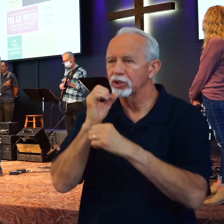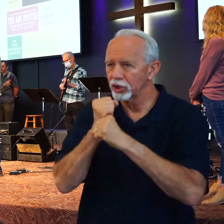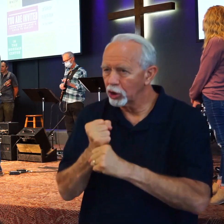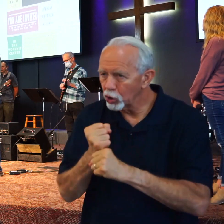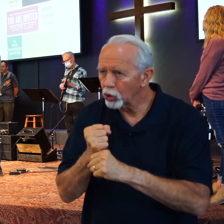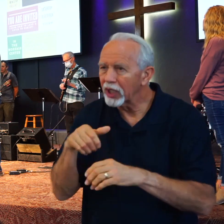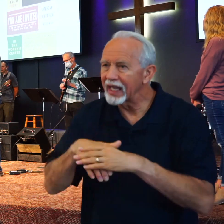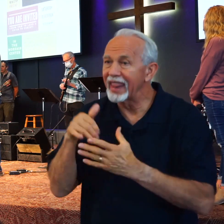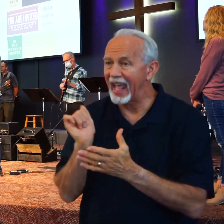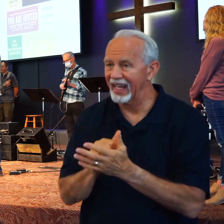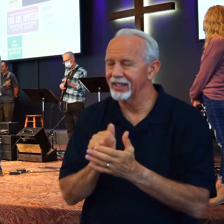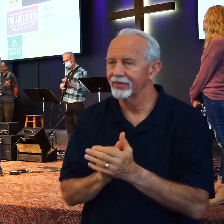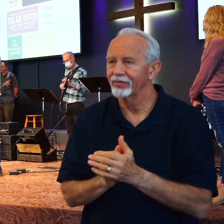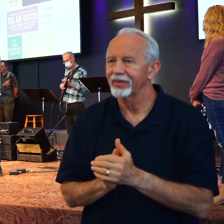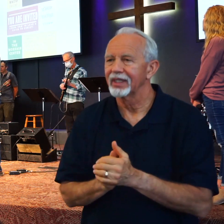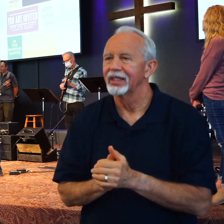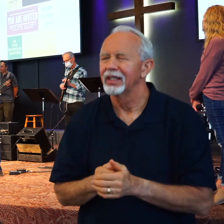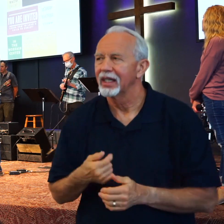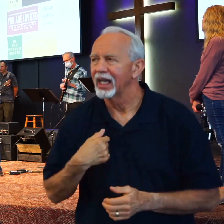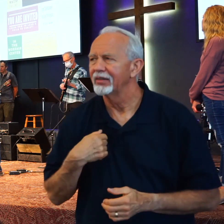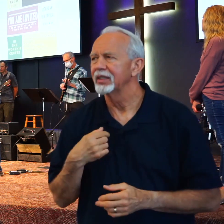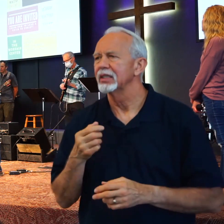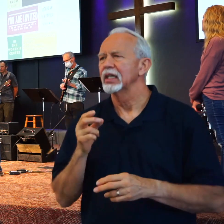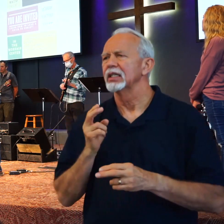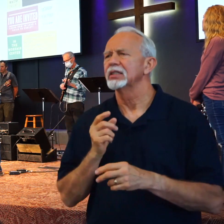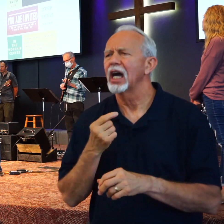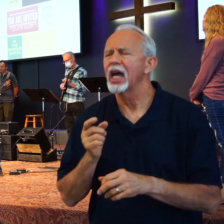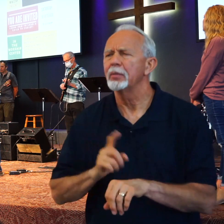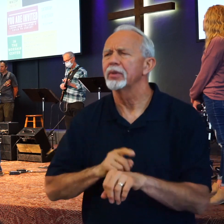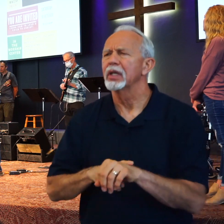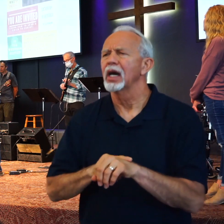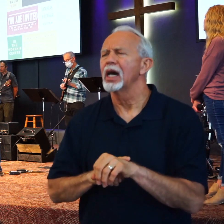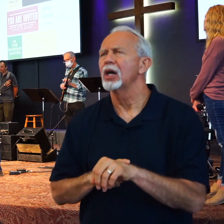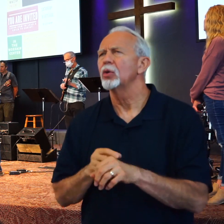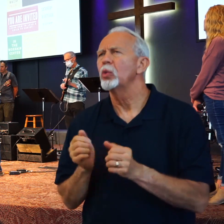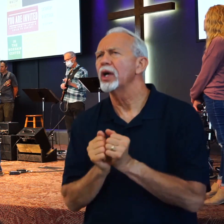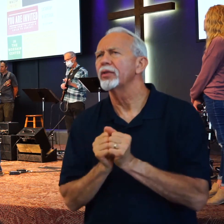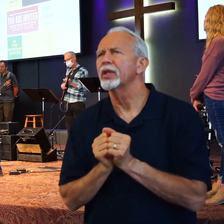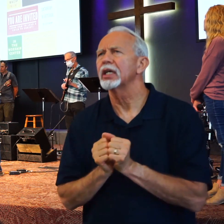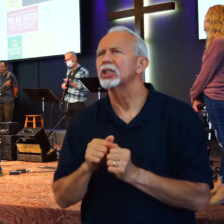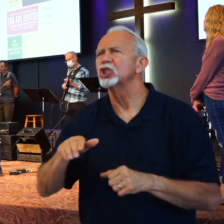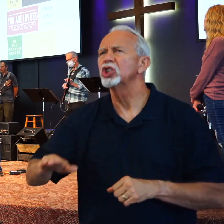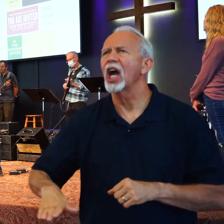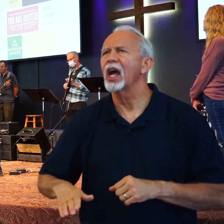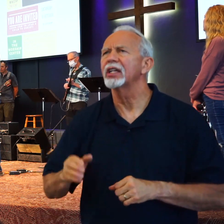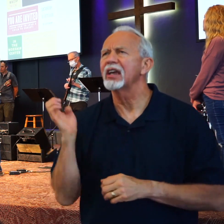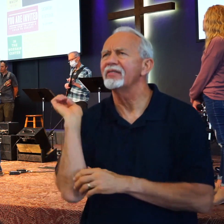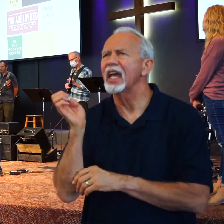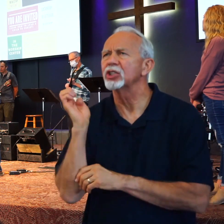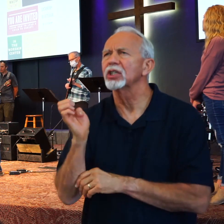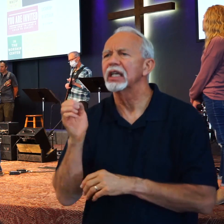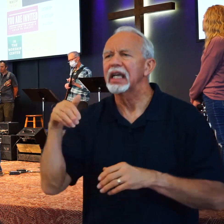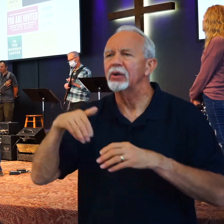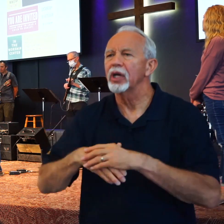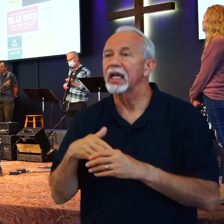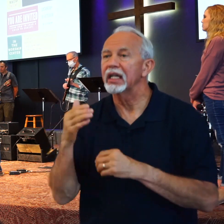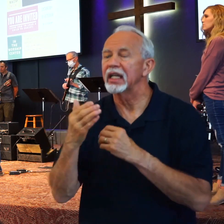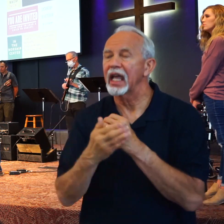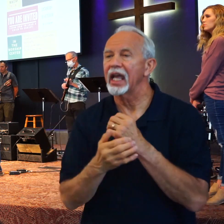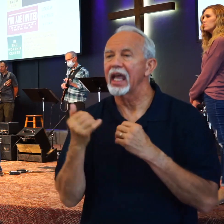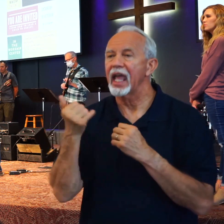that. I'm a full-time missionary with Child Evangelism Fellowship. We are in every country but North